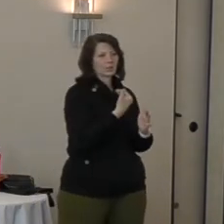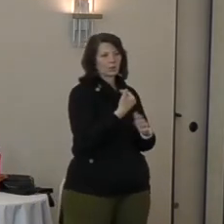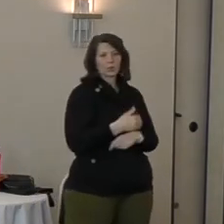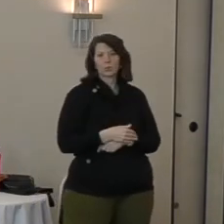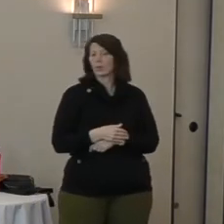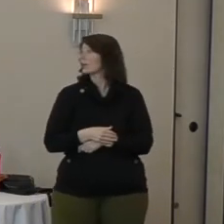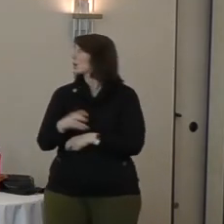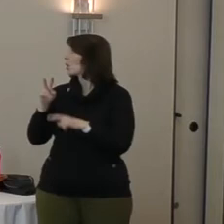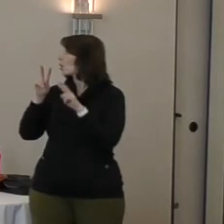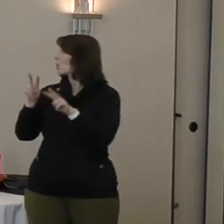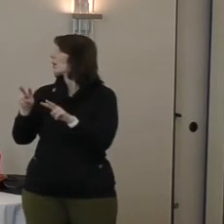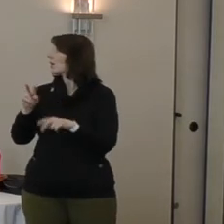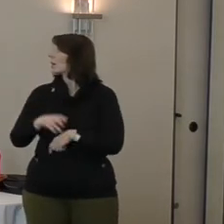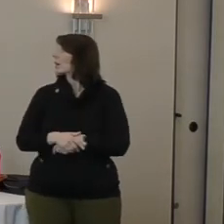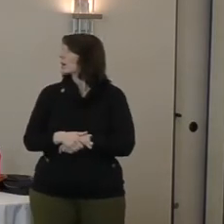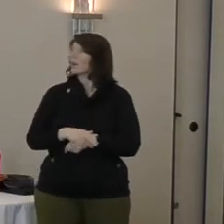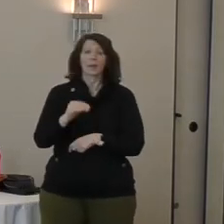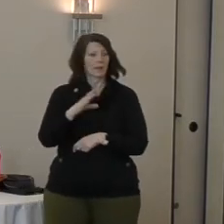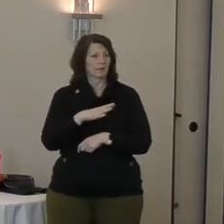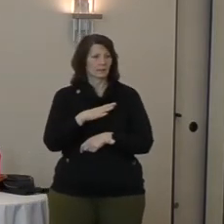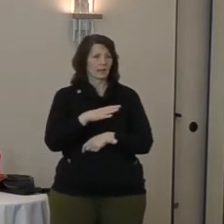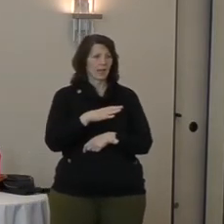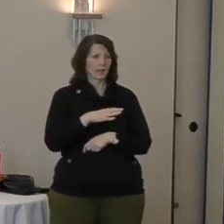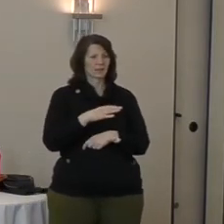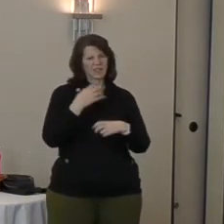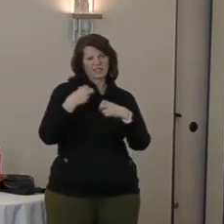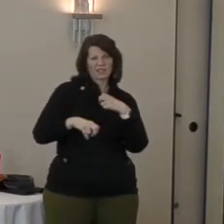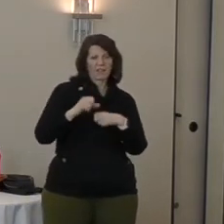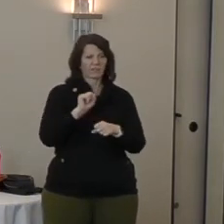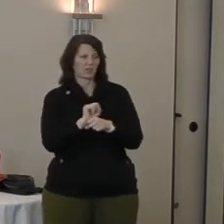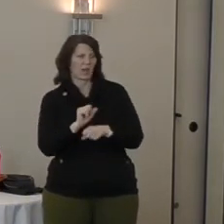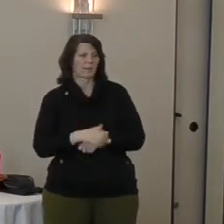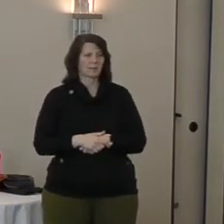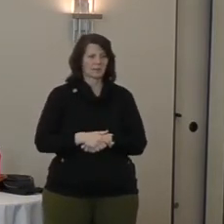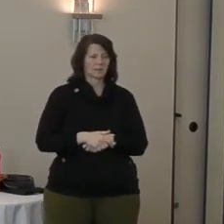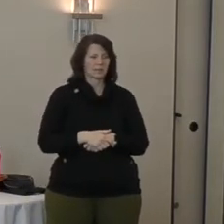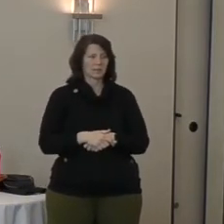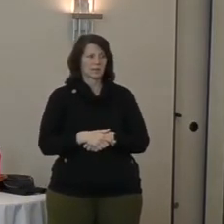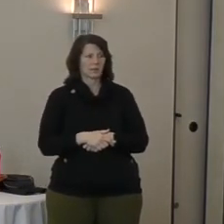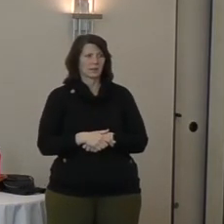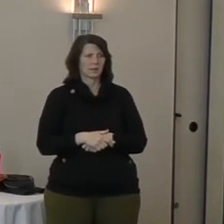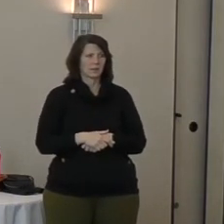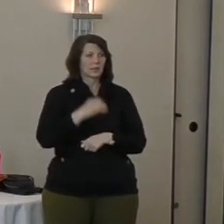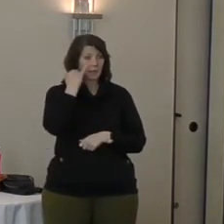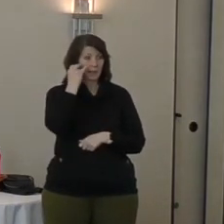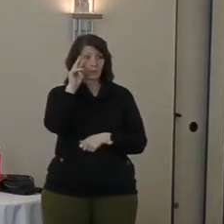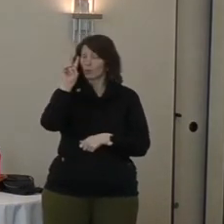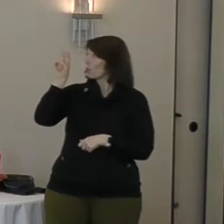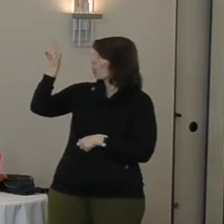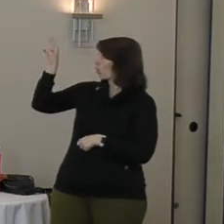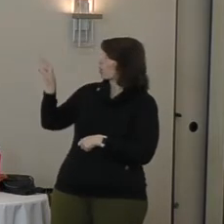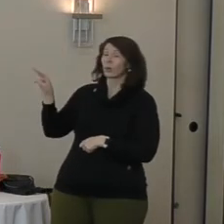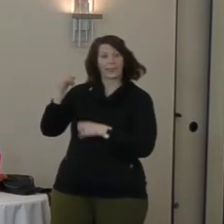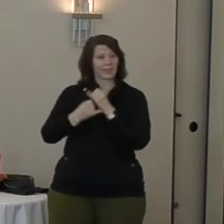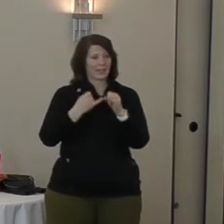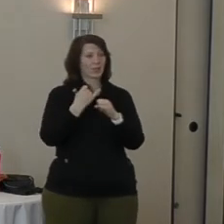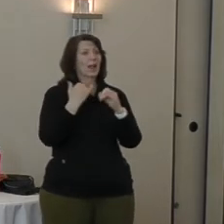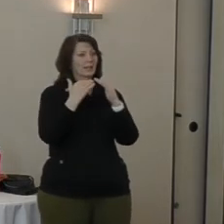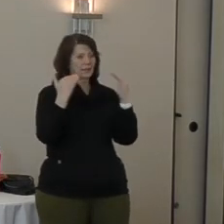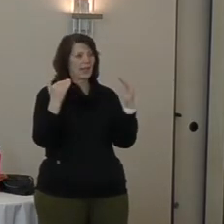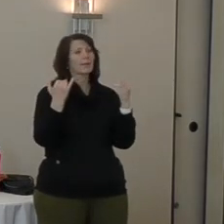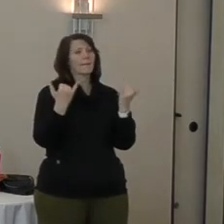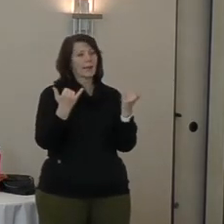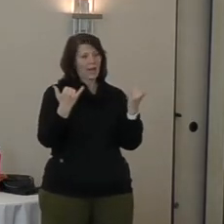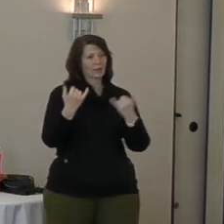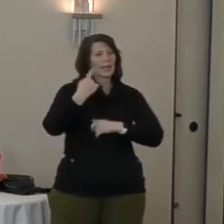look at forwards as, you know, the guys who get some tough yards, the guys who come in tight. But if you look, especially at the international level in the modern day